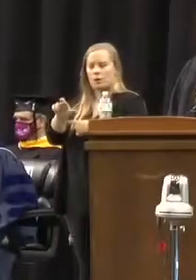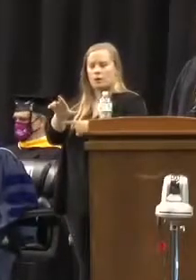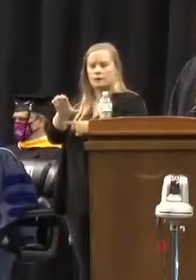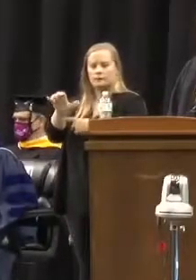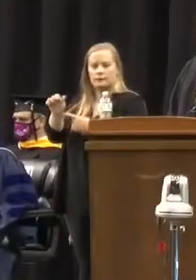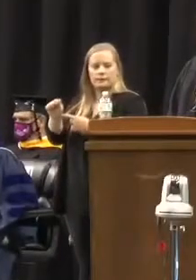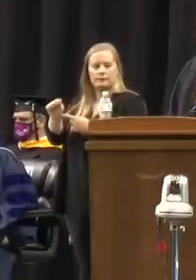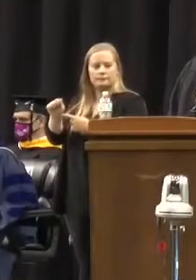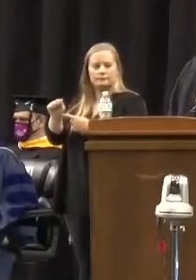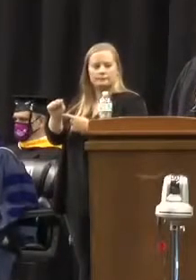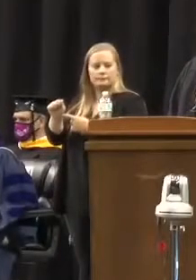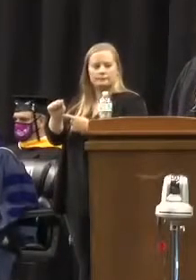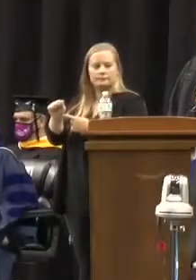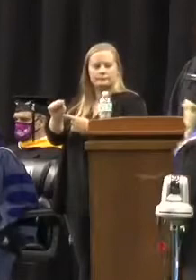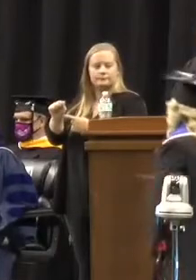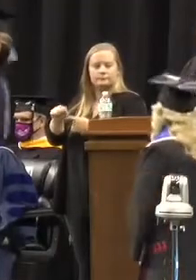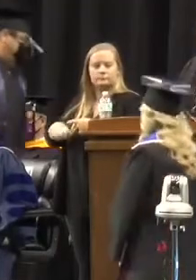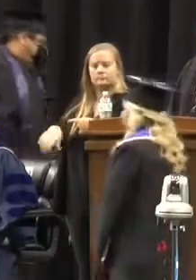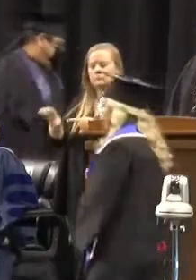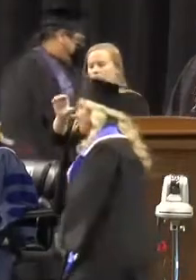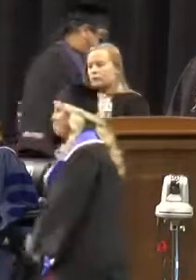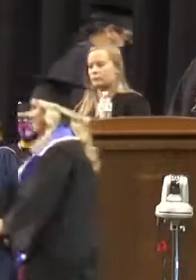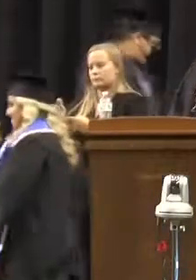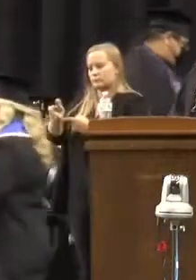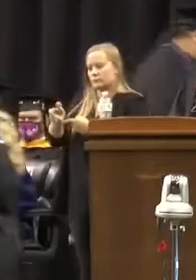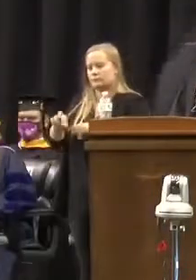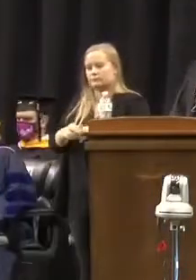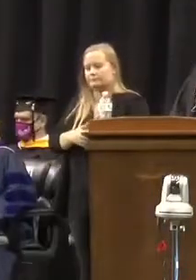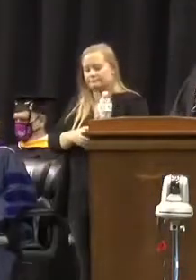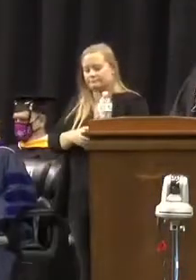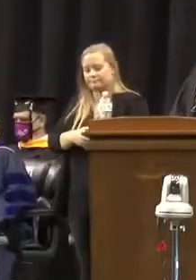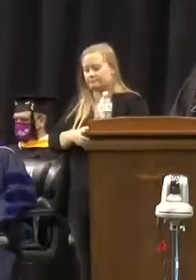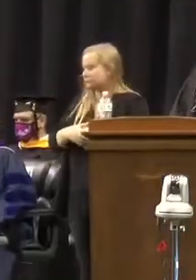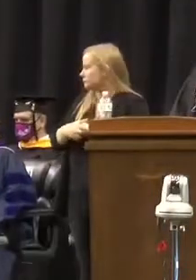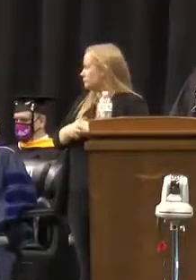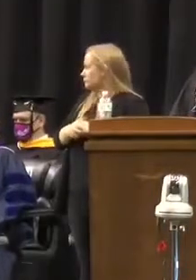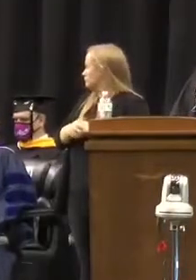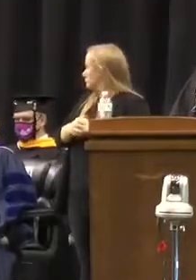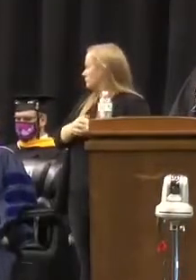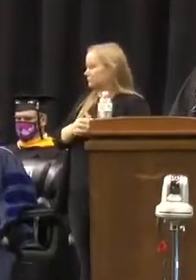Cynthia Garcia, Crimson Scholar.